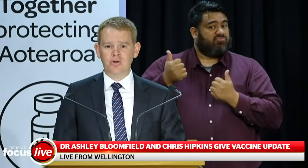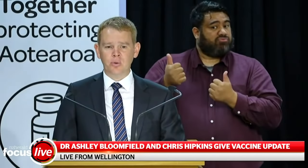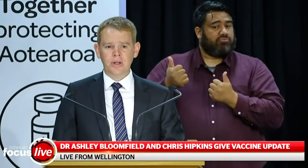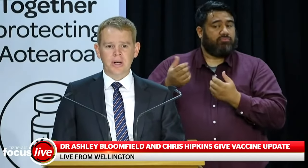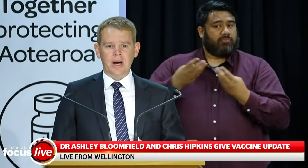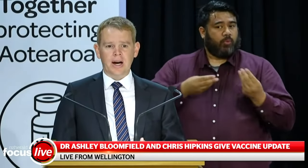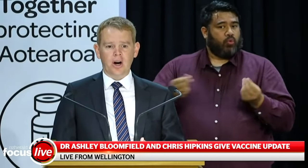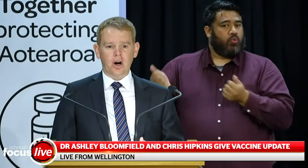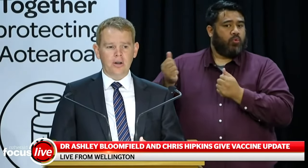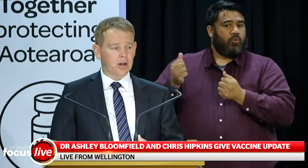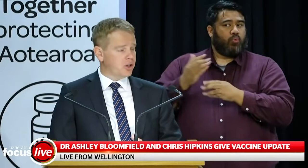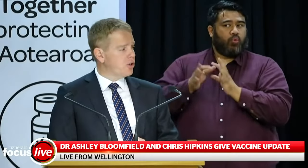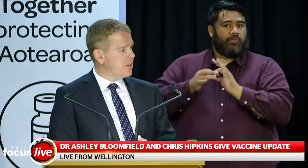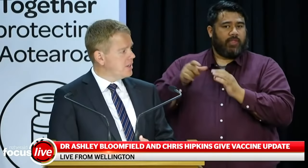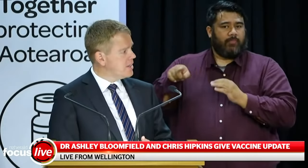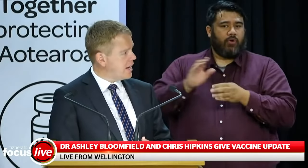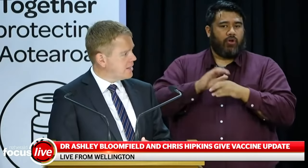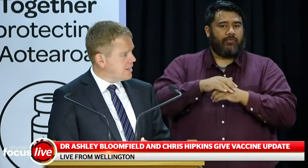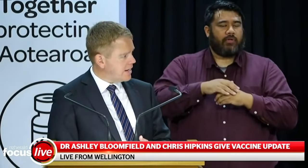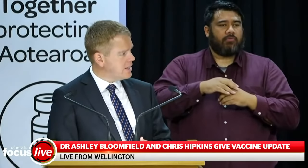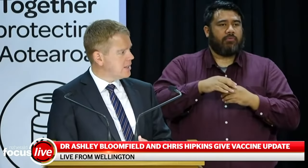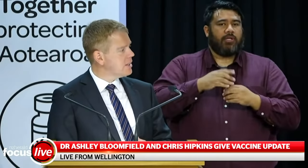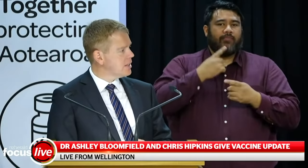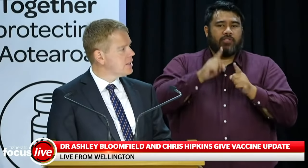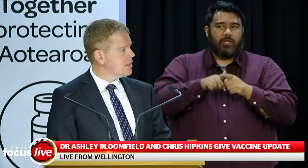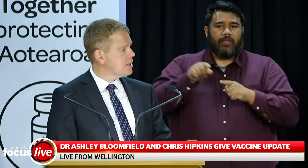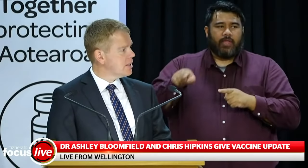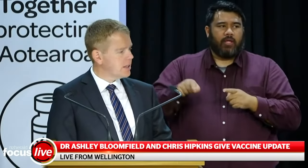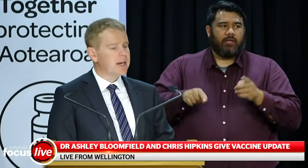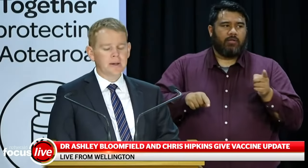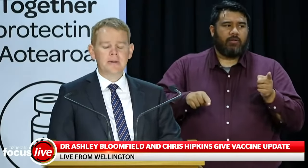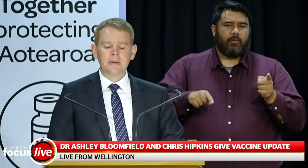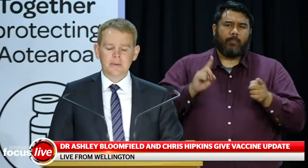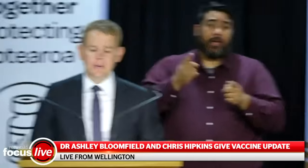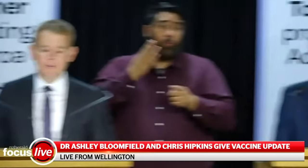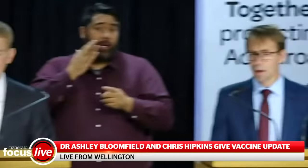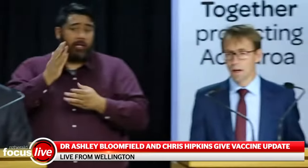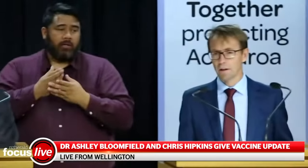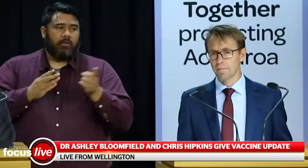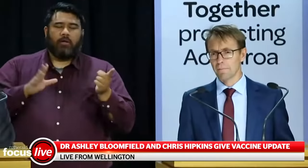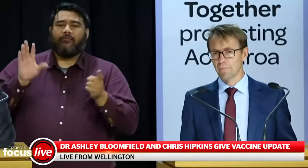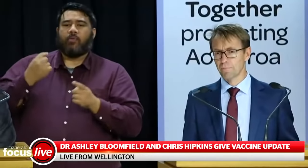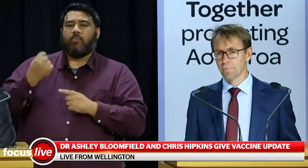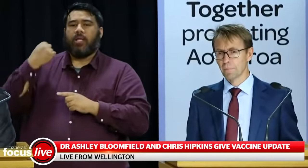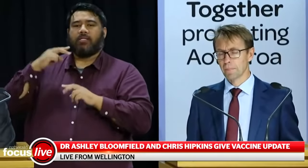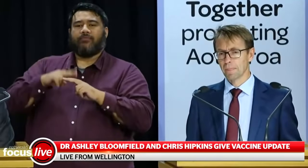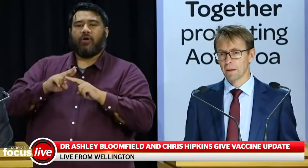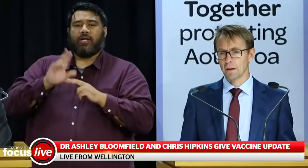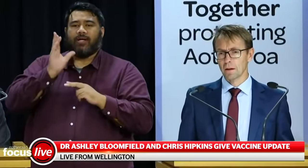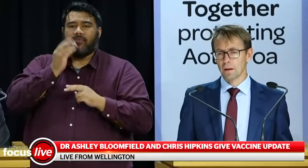not unusual. I don't know the exact date. From last Friday afternoon.